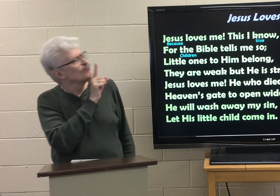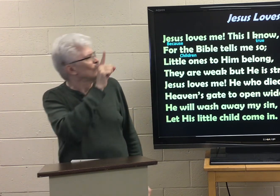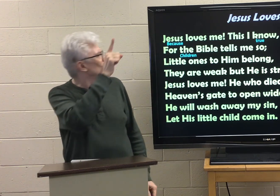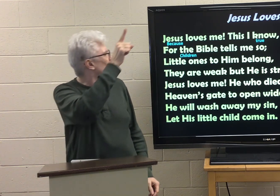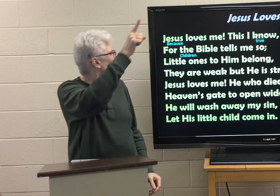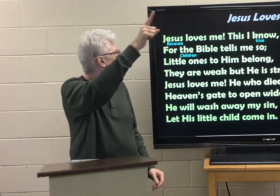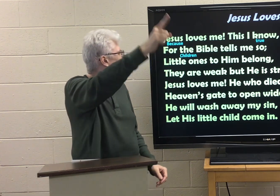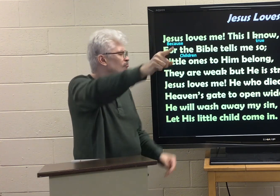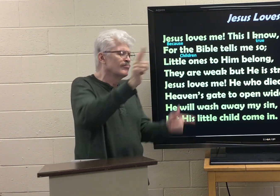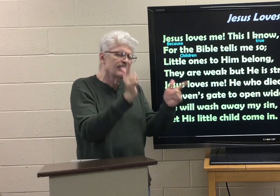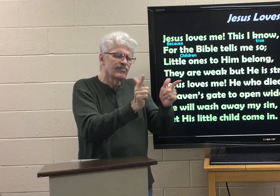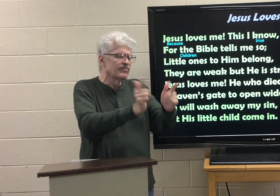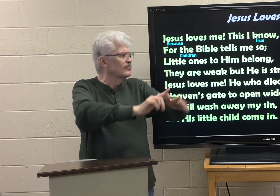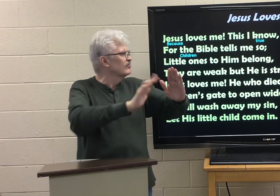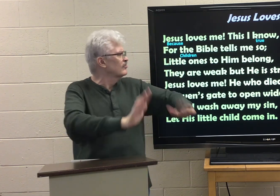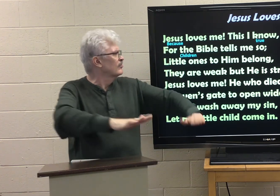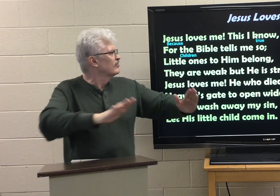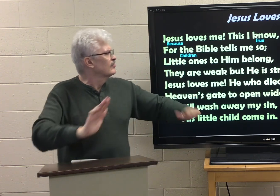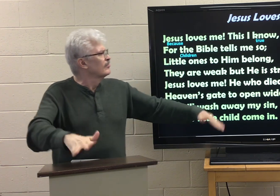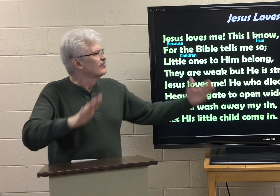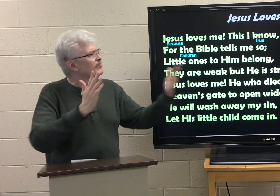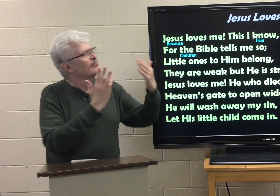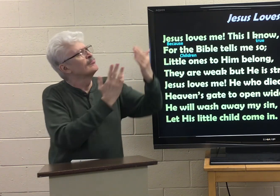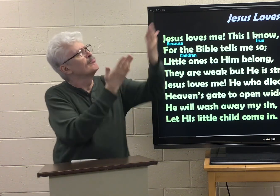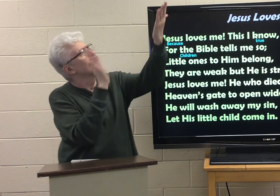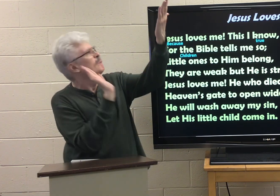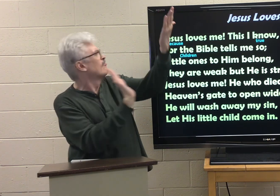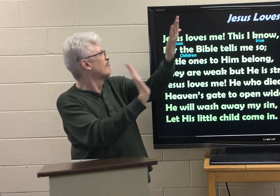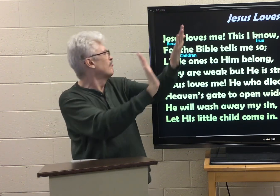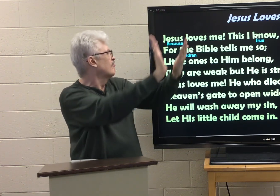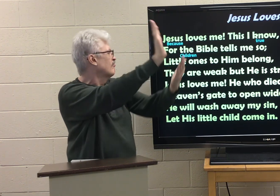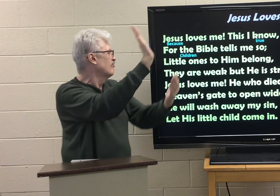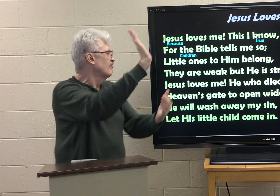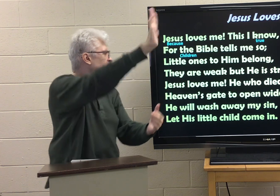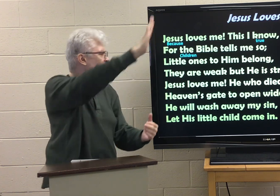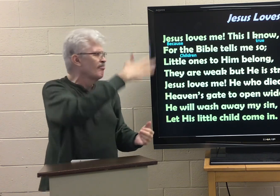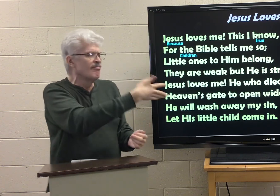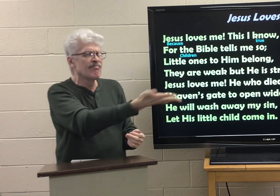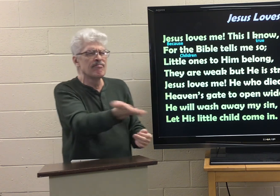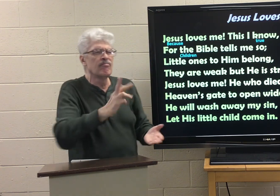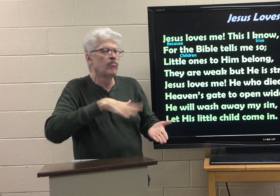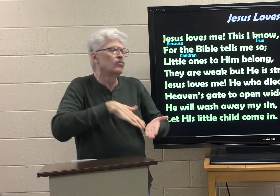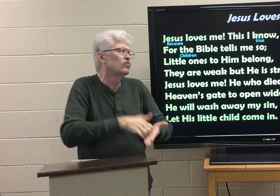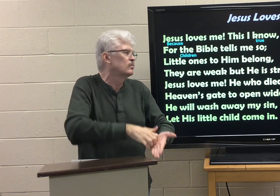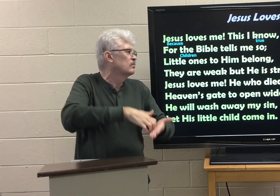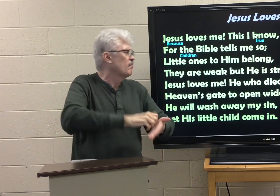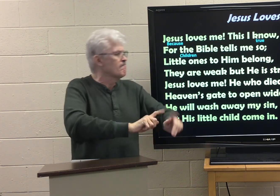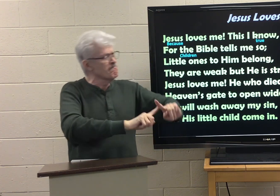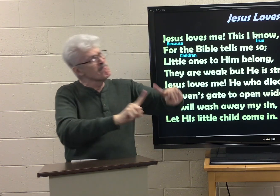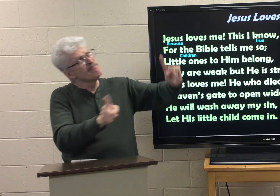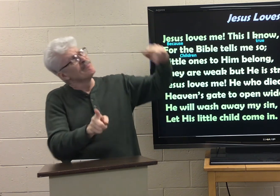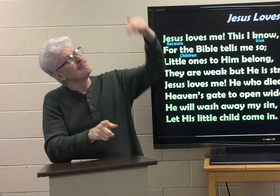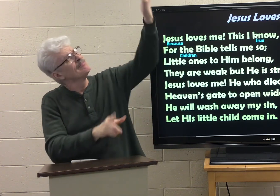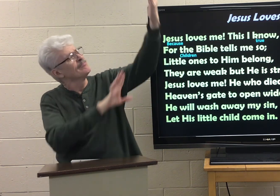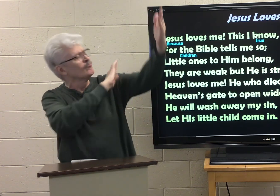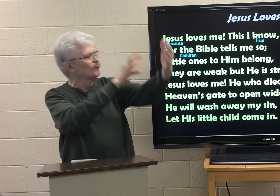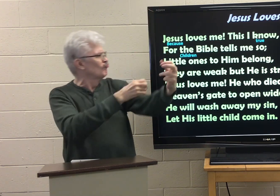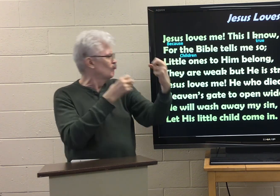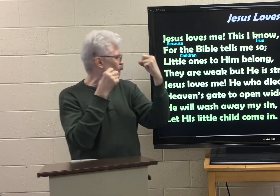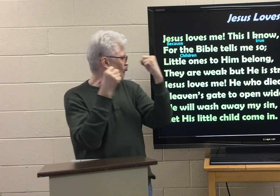so. Little ones to him belong. They are weak, but he is